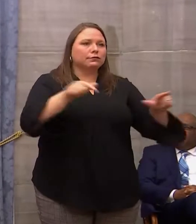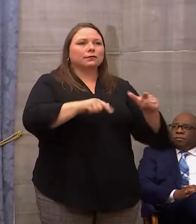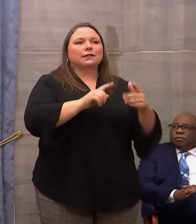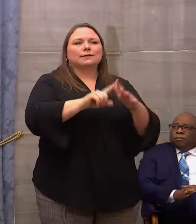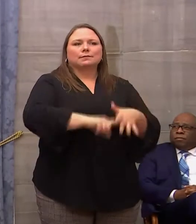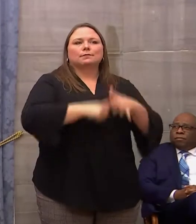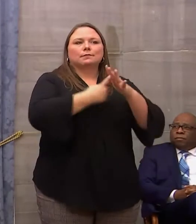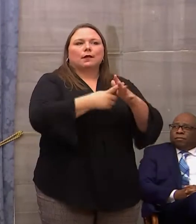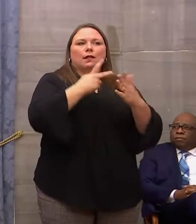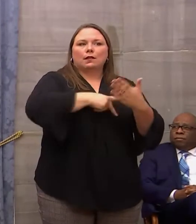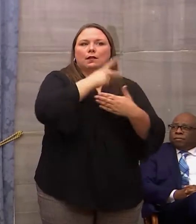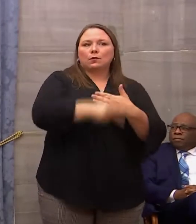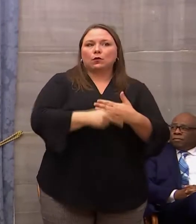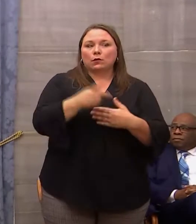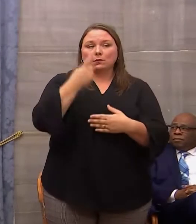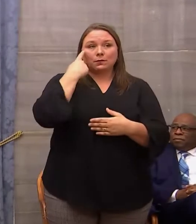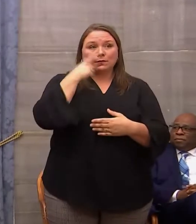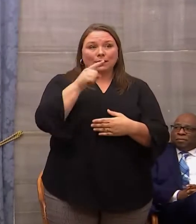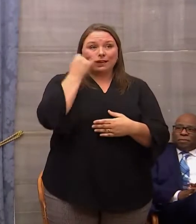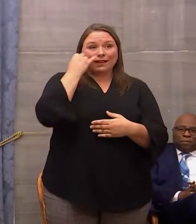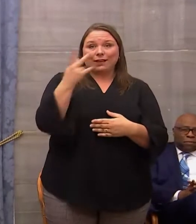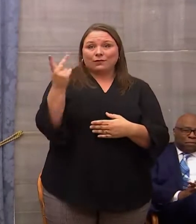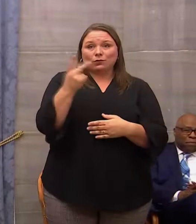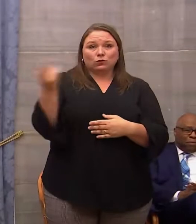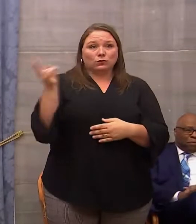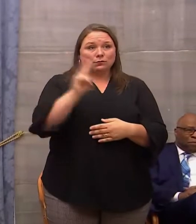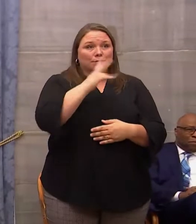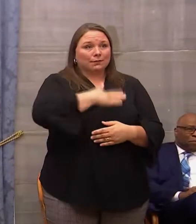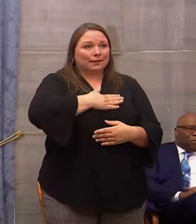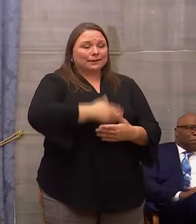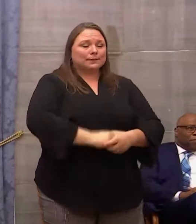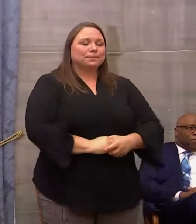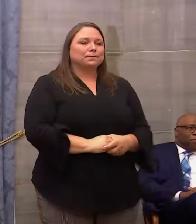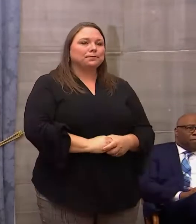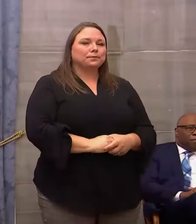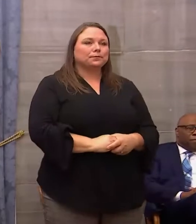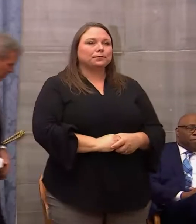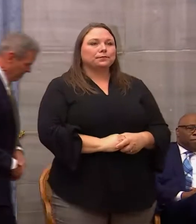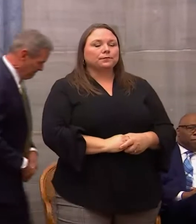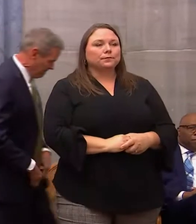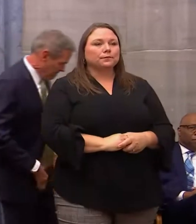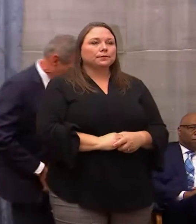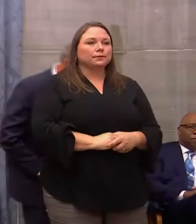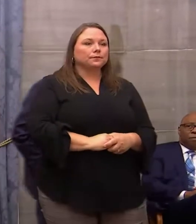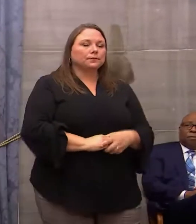program. So, Senator Watson, Chairman, if you could come up and say a few comments. Thank you.